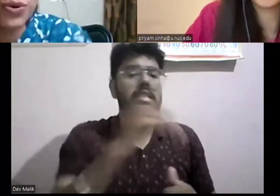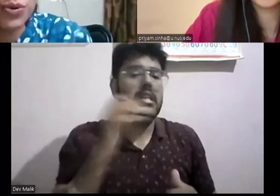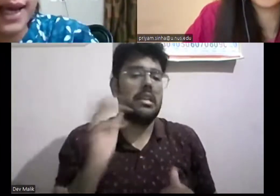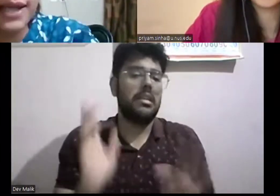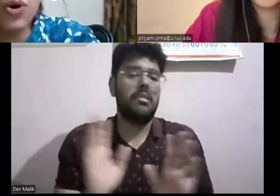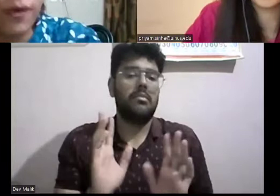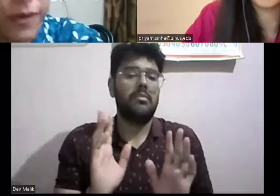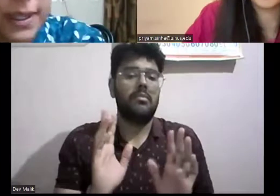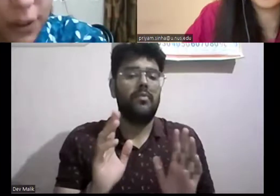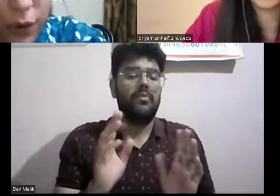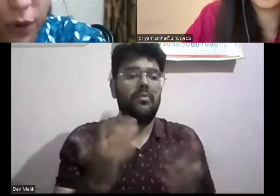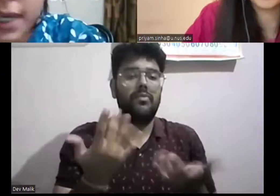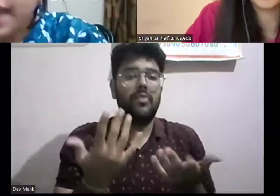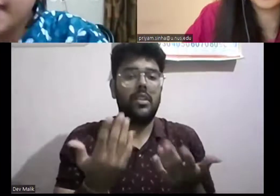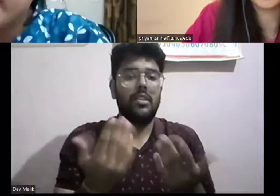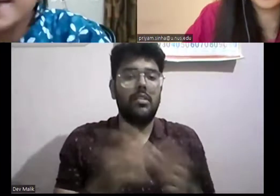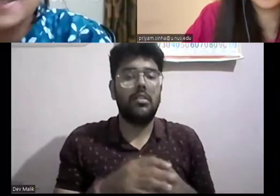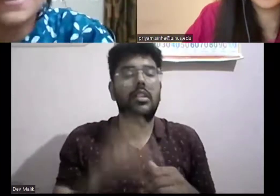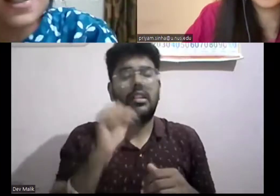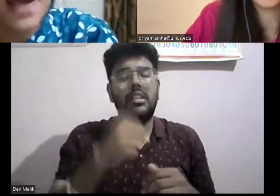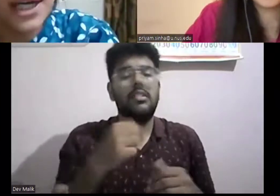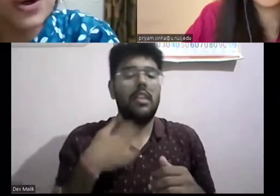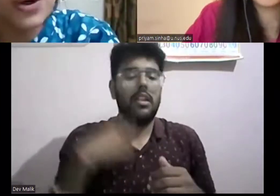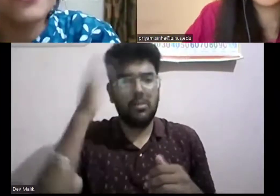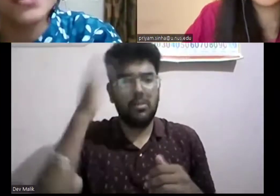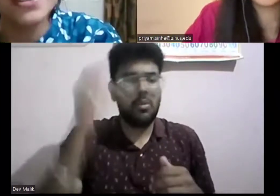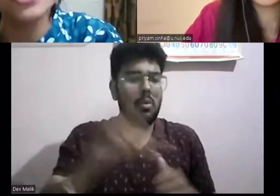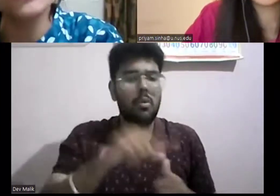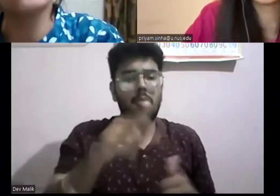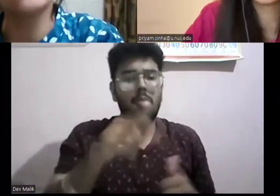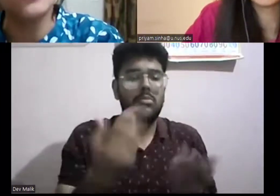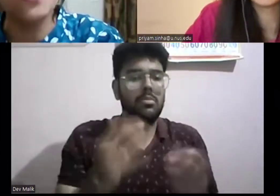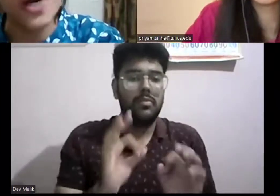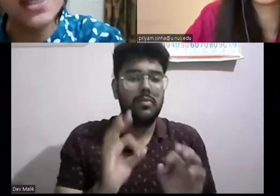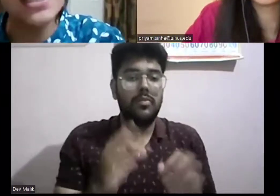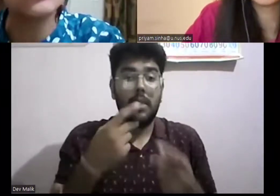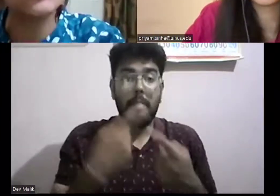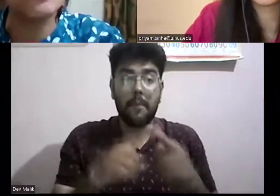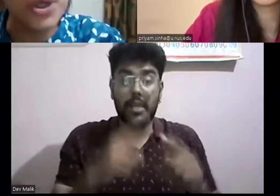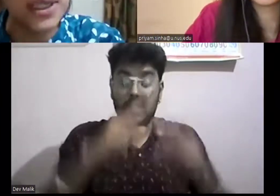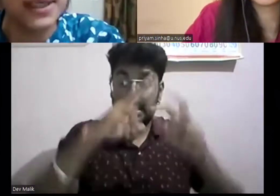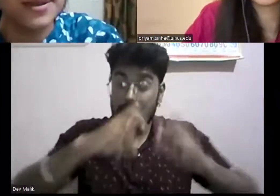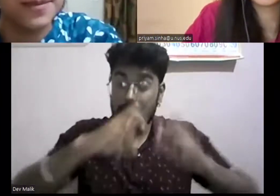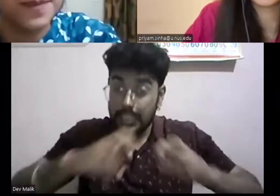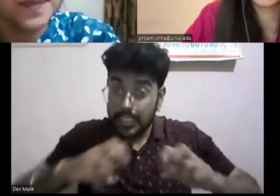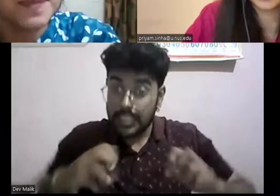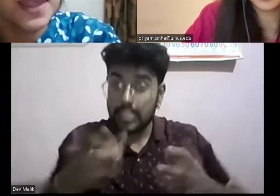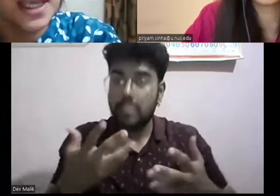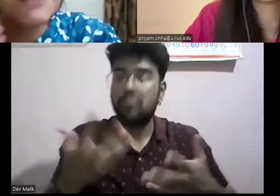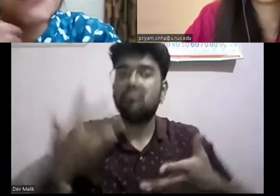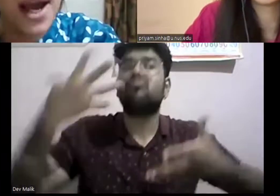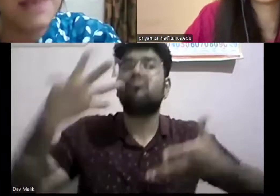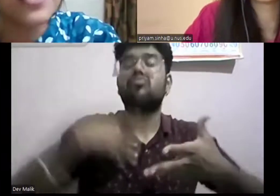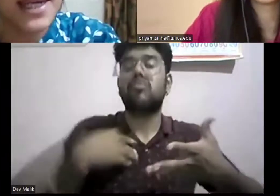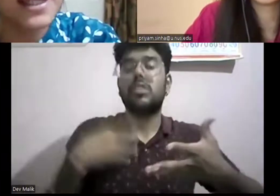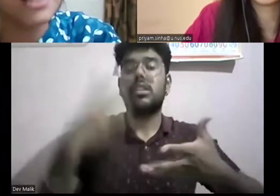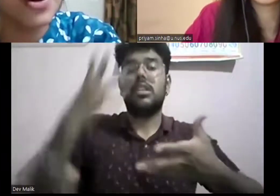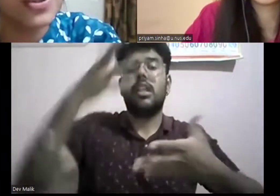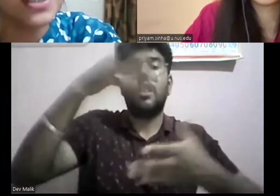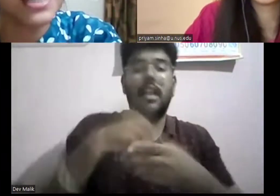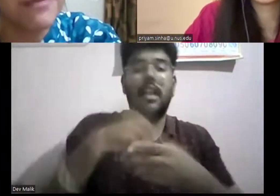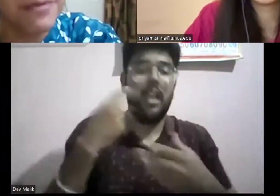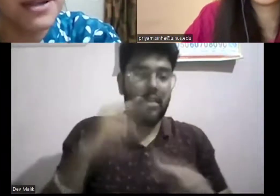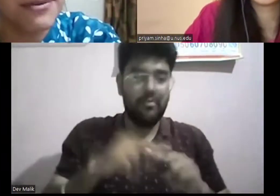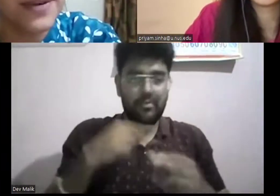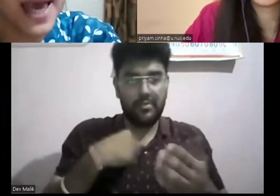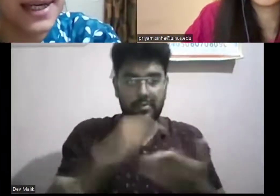privilege to do that, obviously not. But the kind of research that one needs to put in. If I am writing about